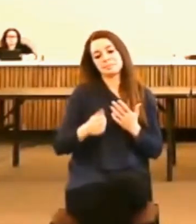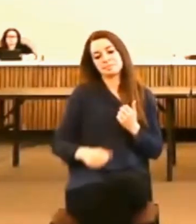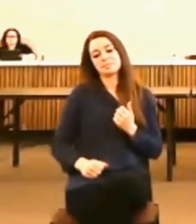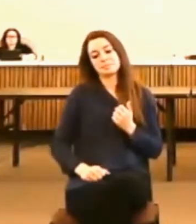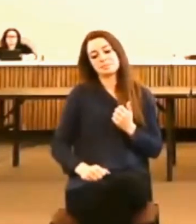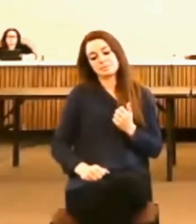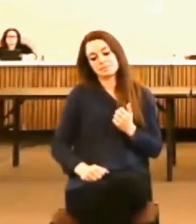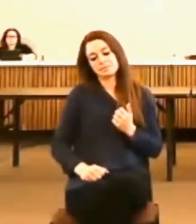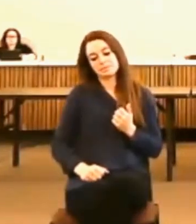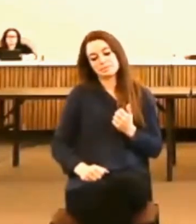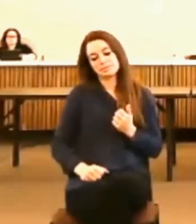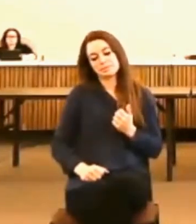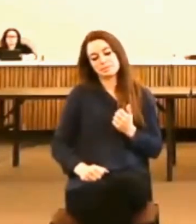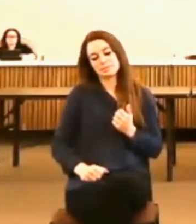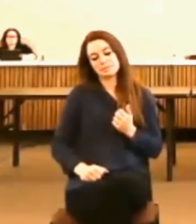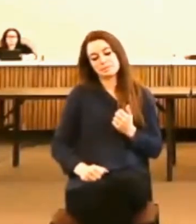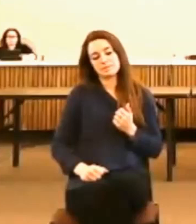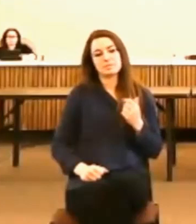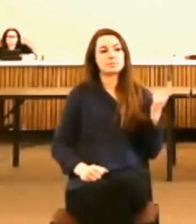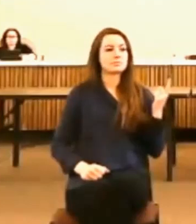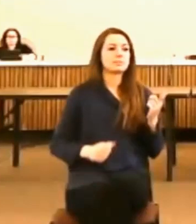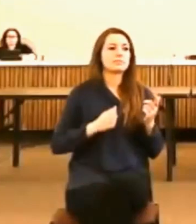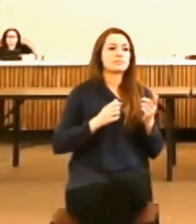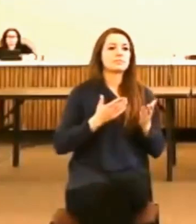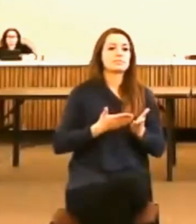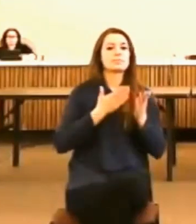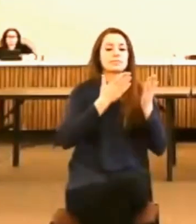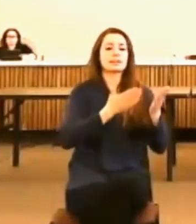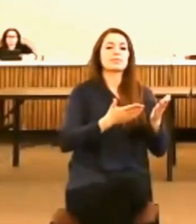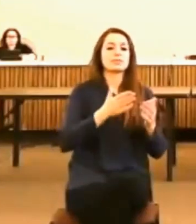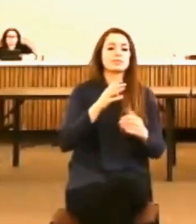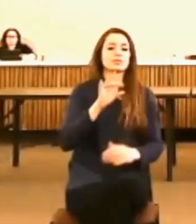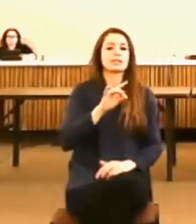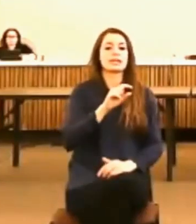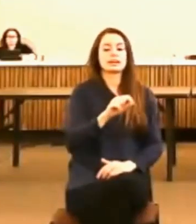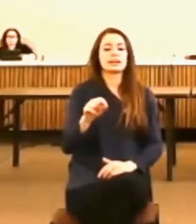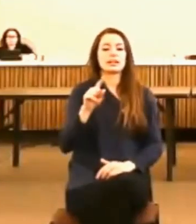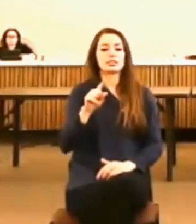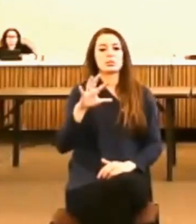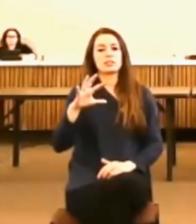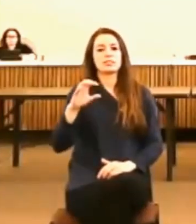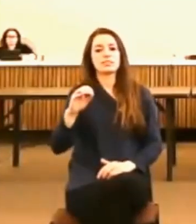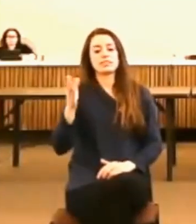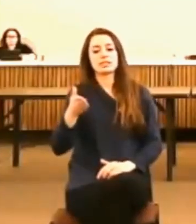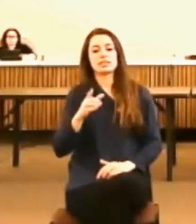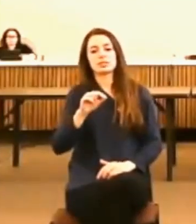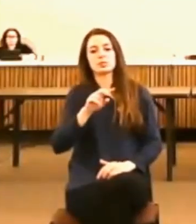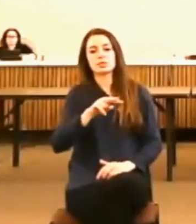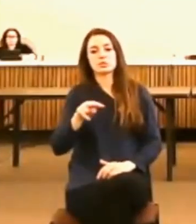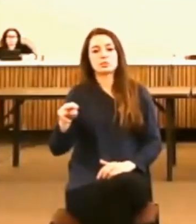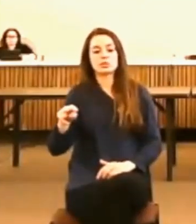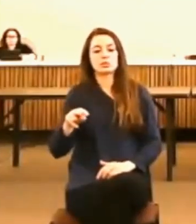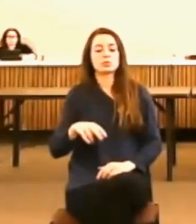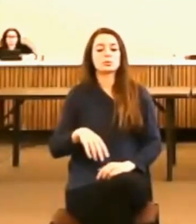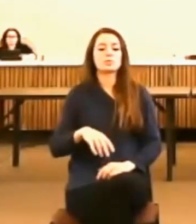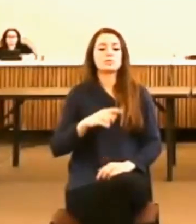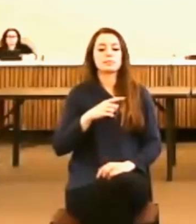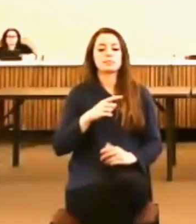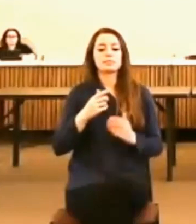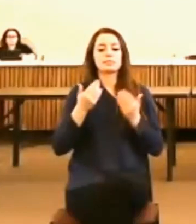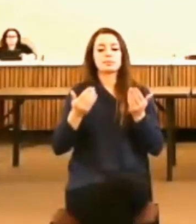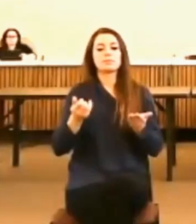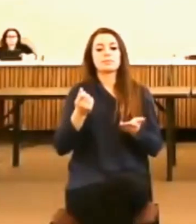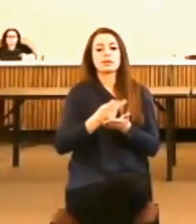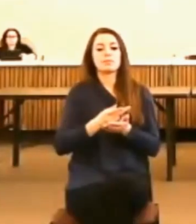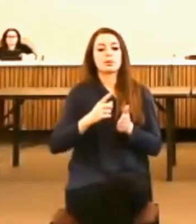the genomes of feral dogs living in the exclusion zone around the Chernobyl nuclear power plant have shown that there